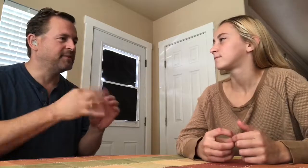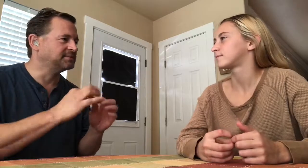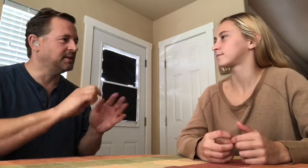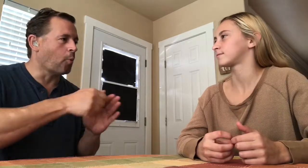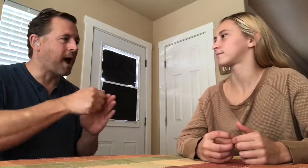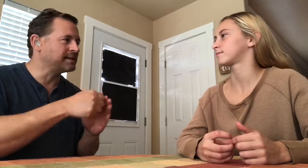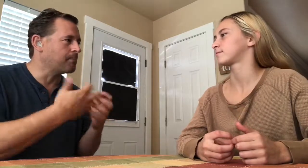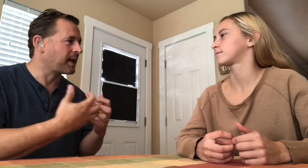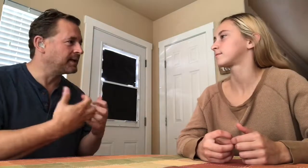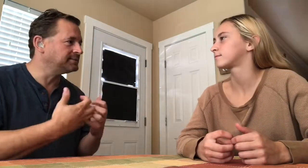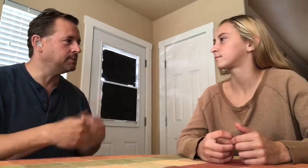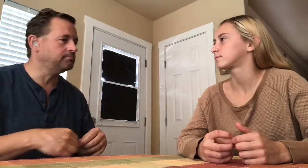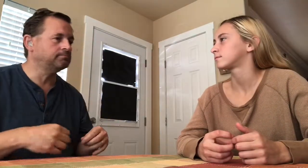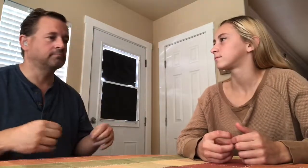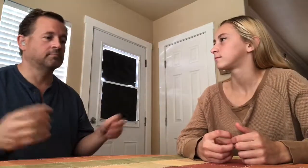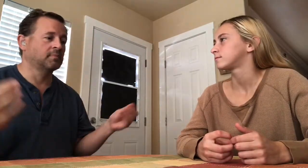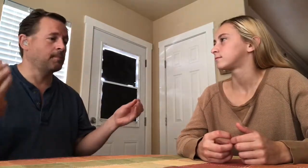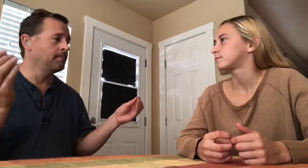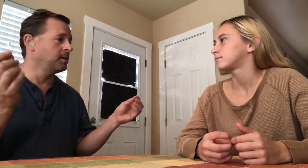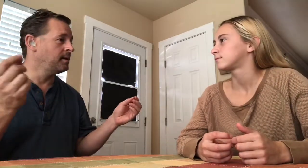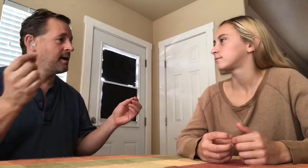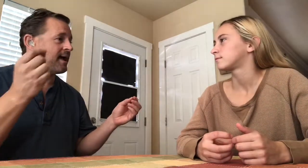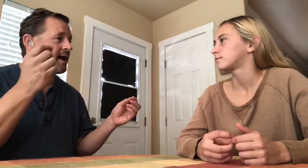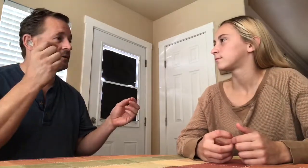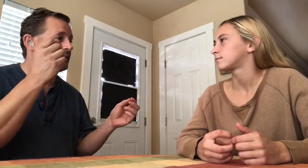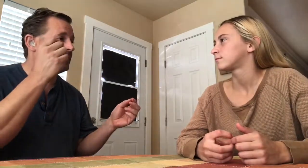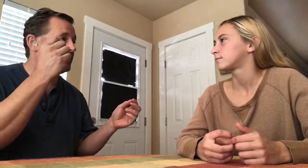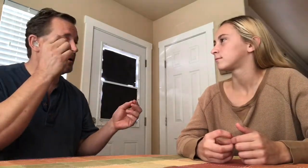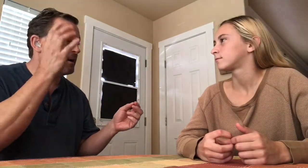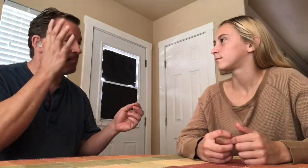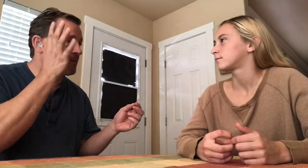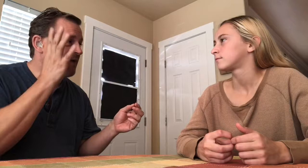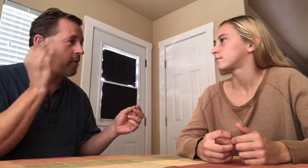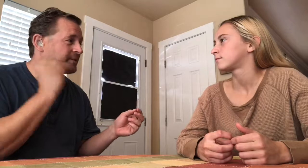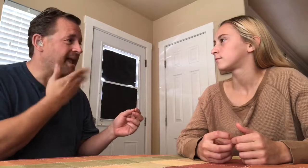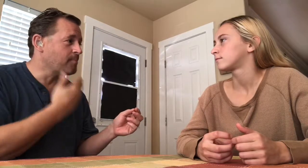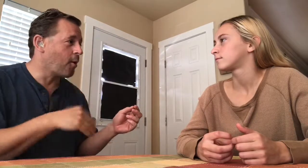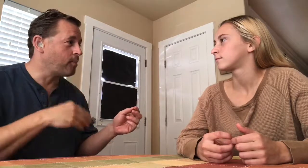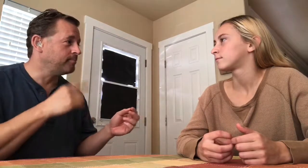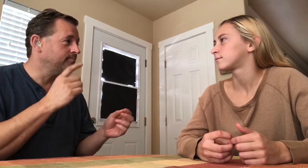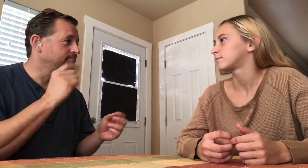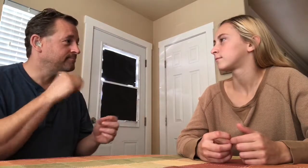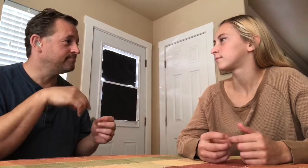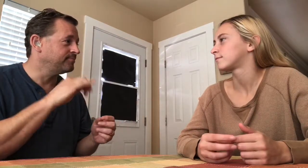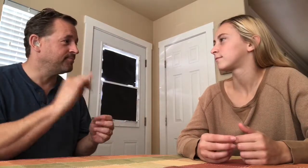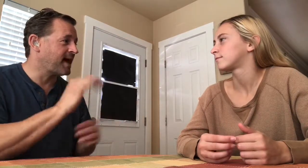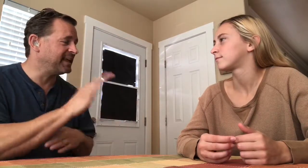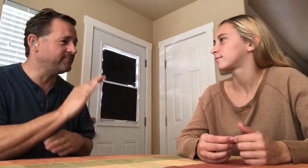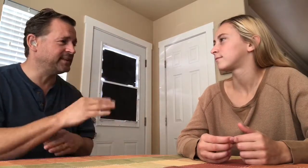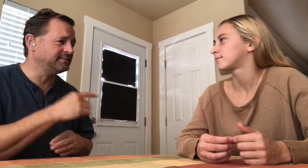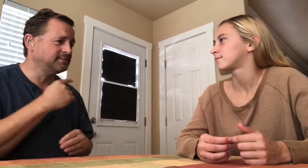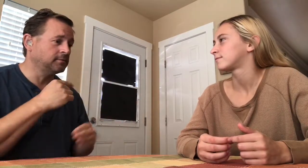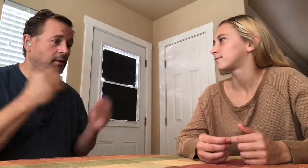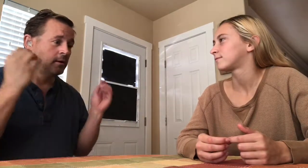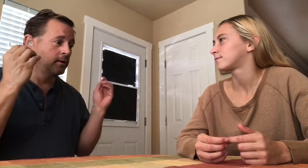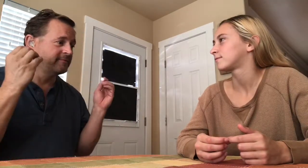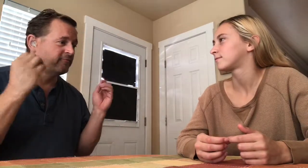fixed the winding mechanism, and my father came home that evening,